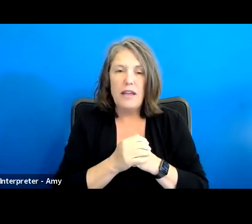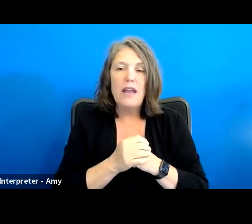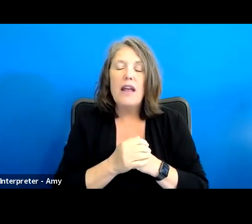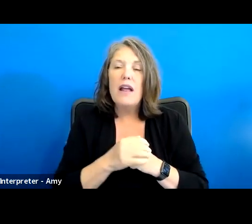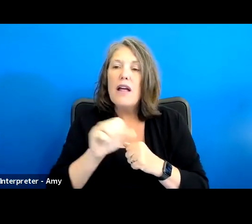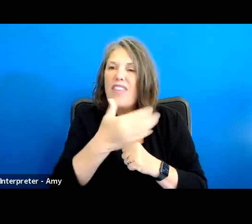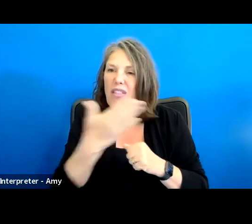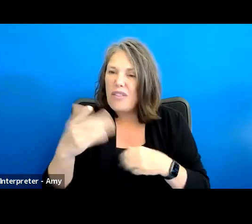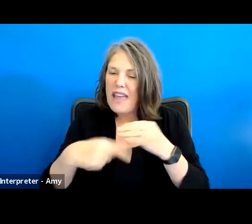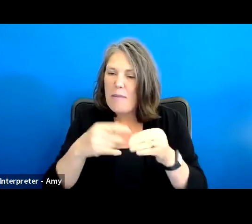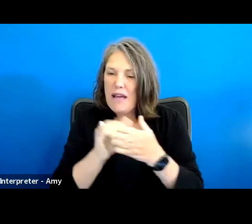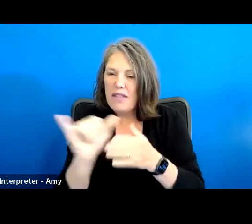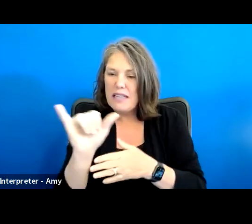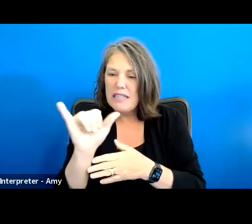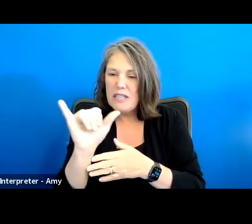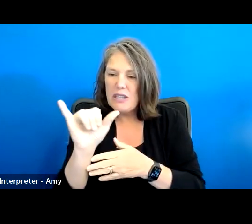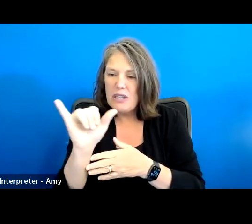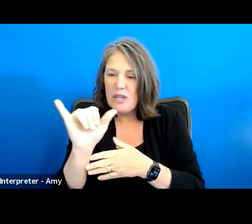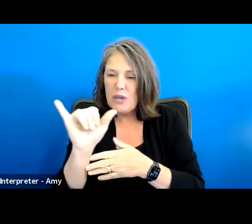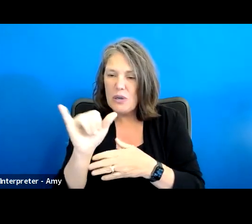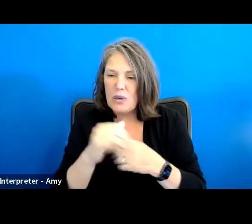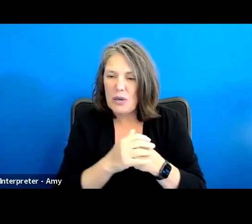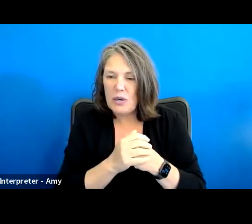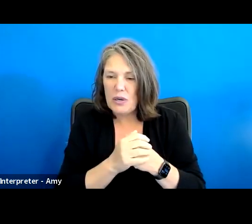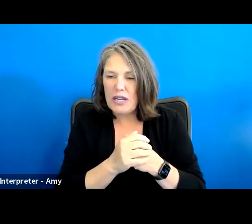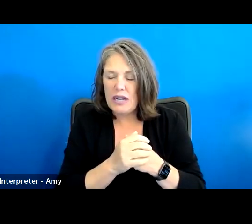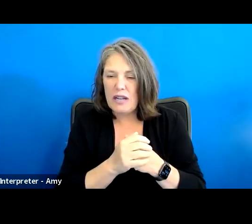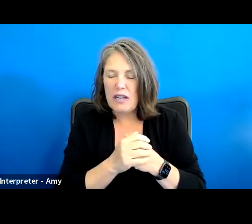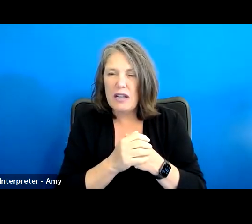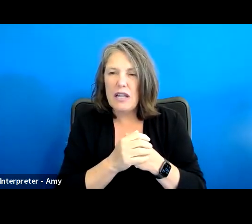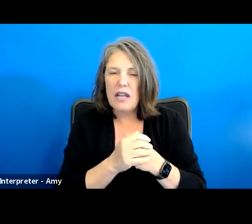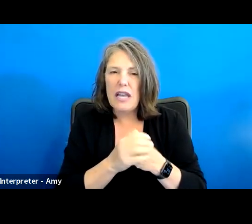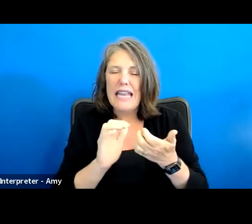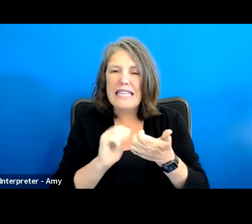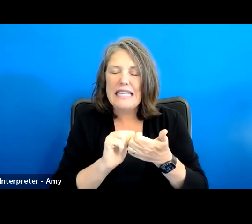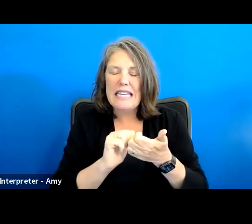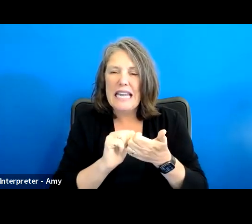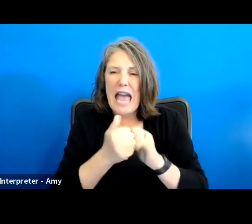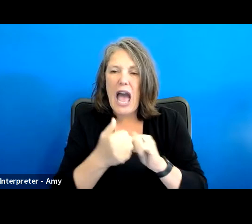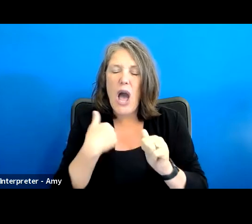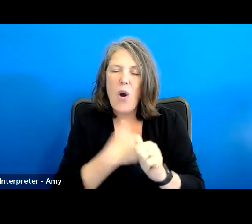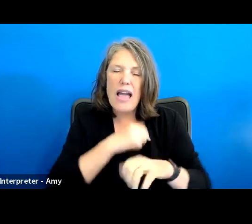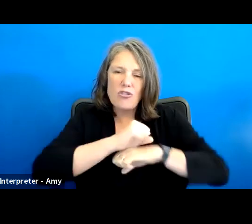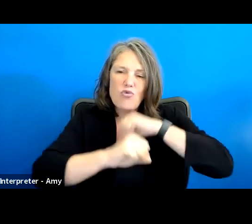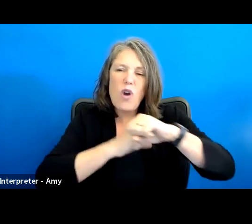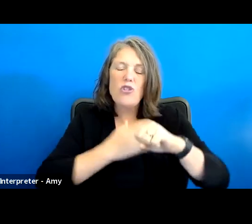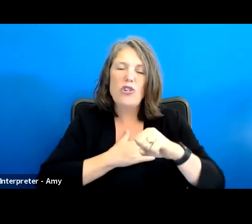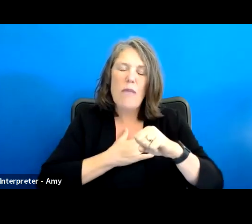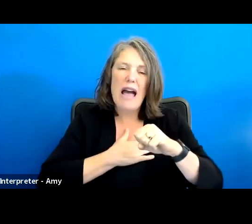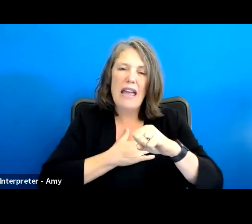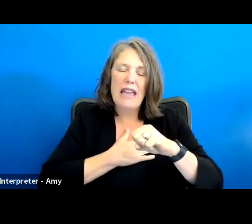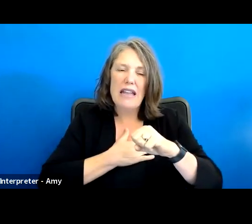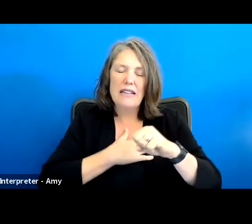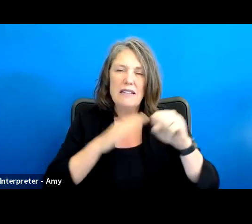too is that because of the way that I personally structure my podcast episodes, I make sure to